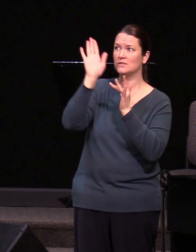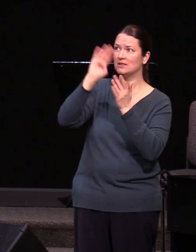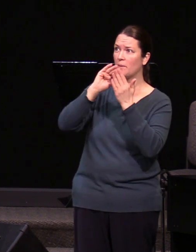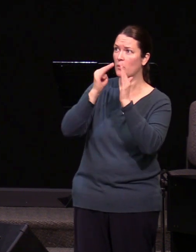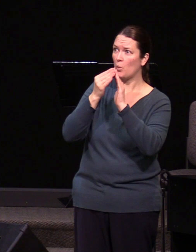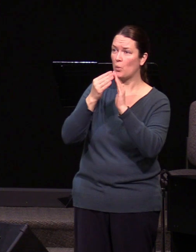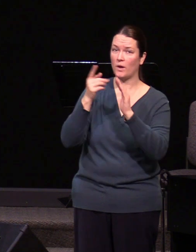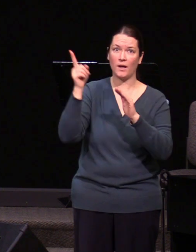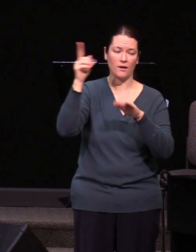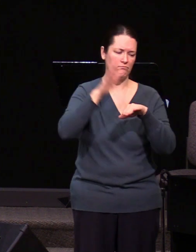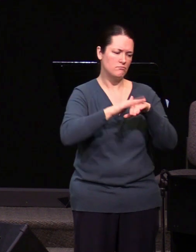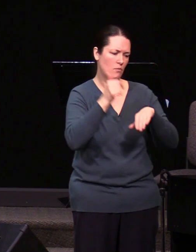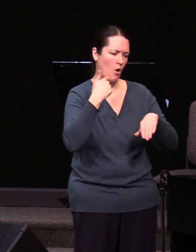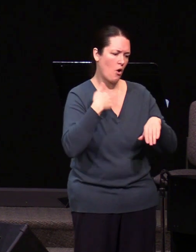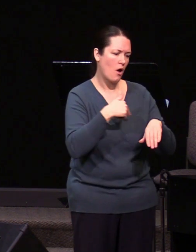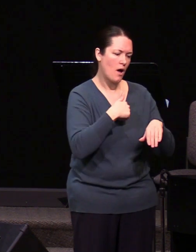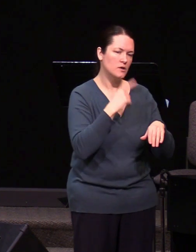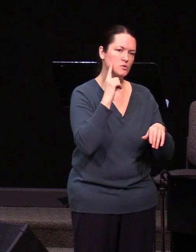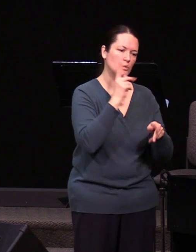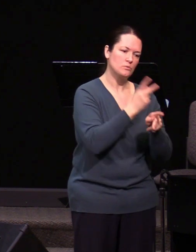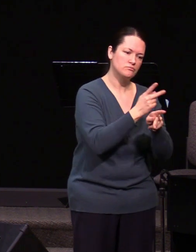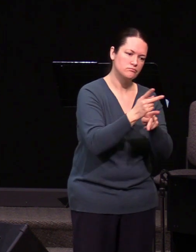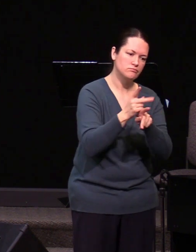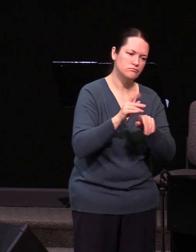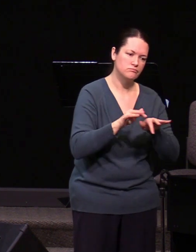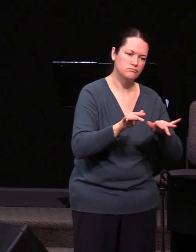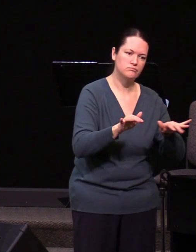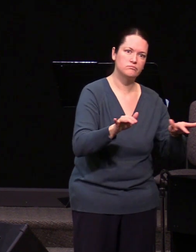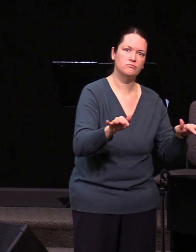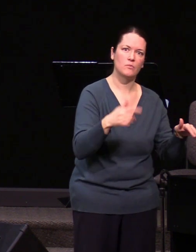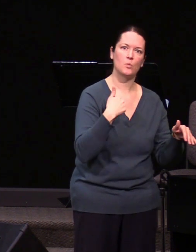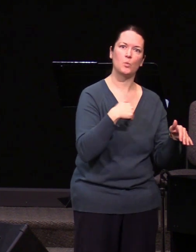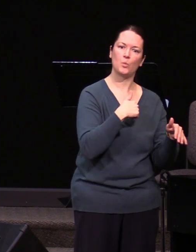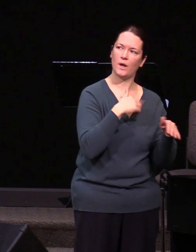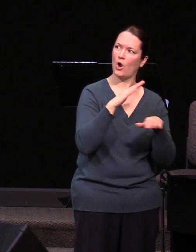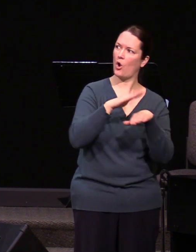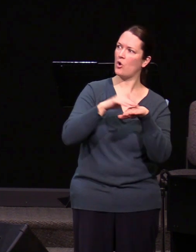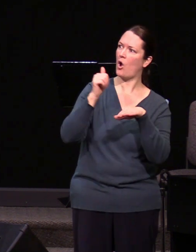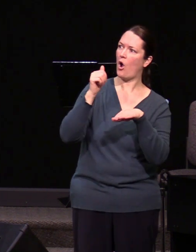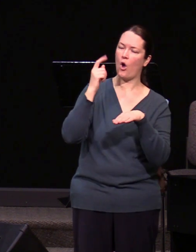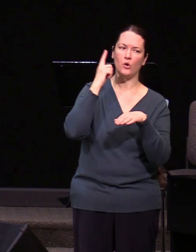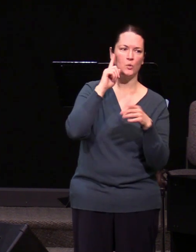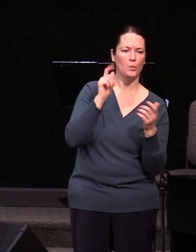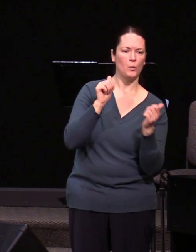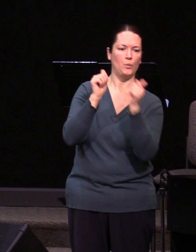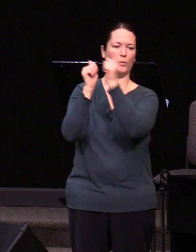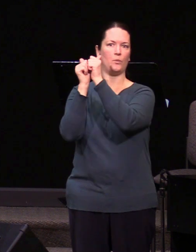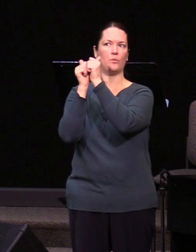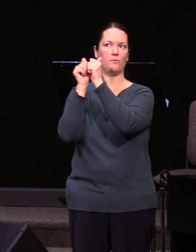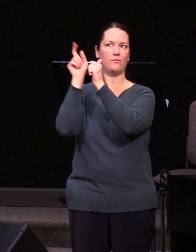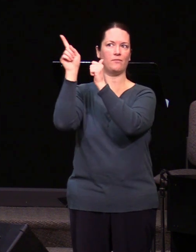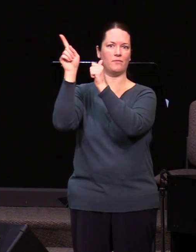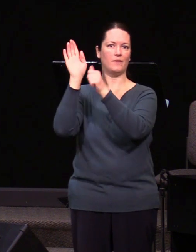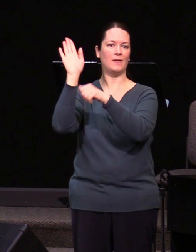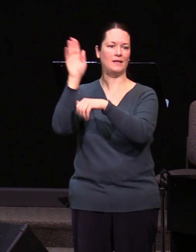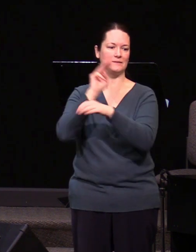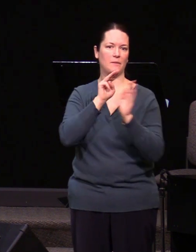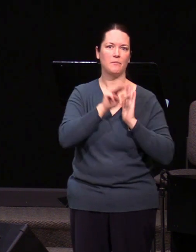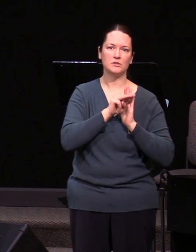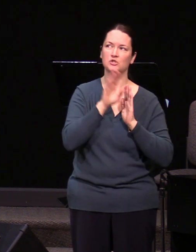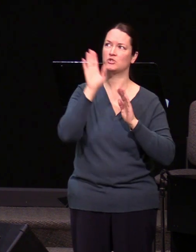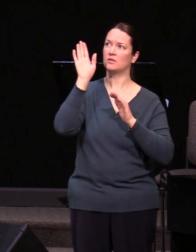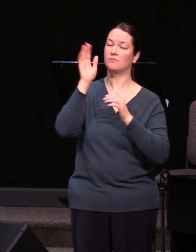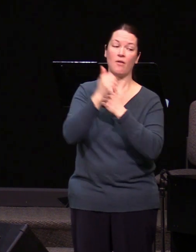are called to cultivate it. We're called to come alongside the mission of God, to love,